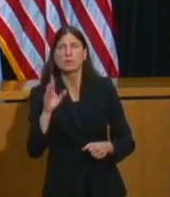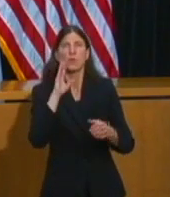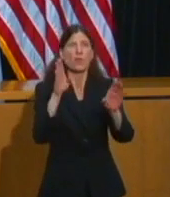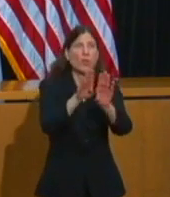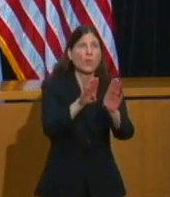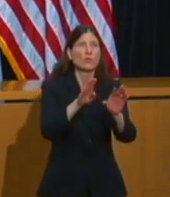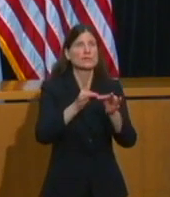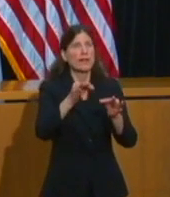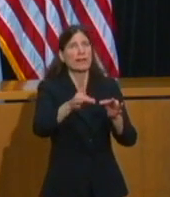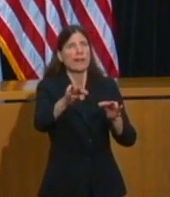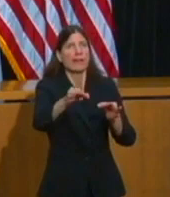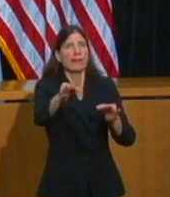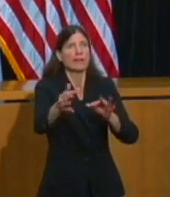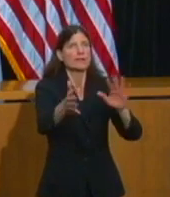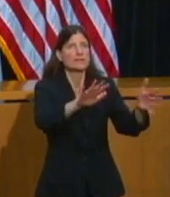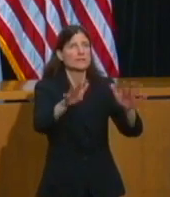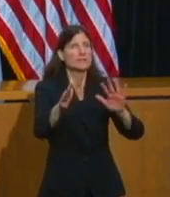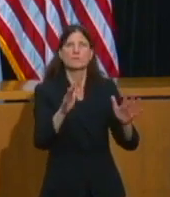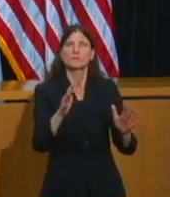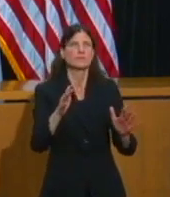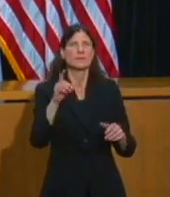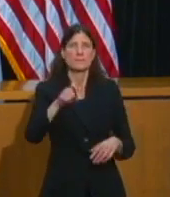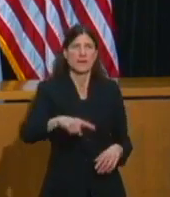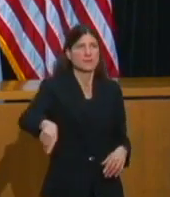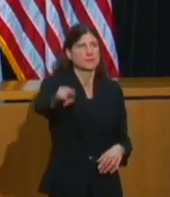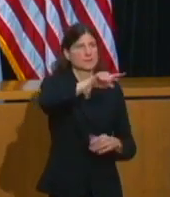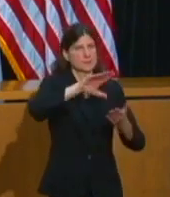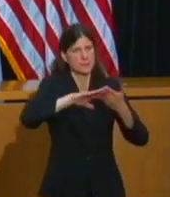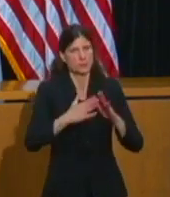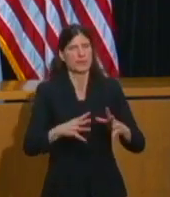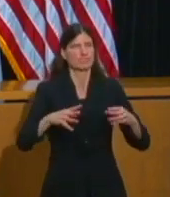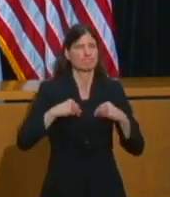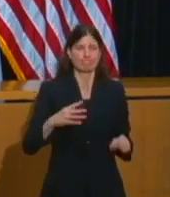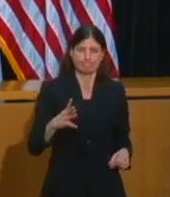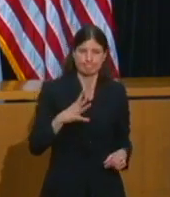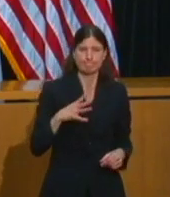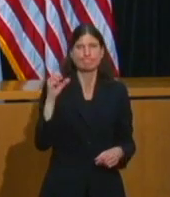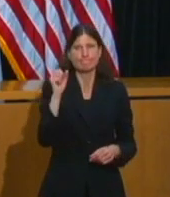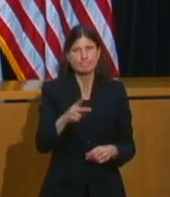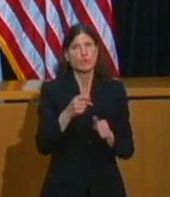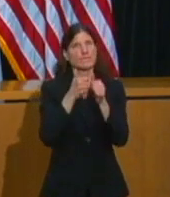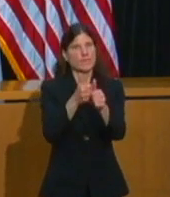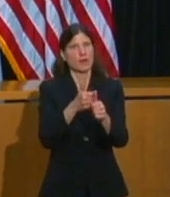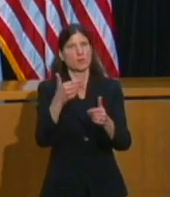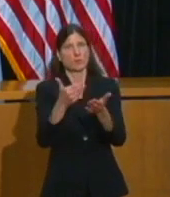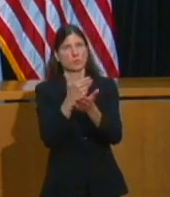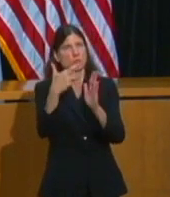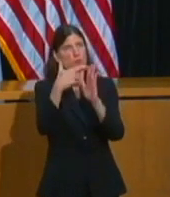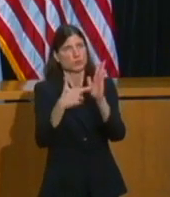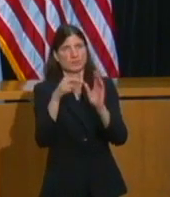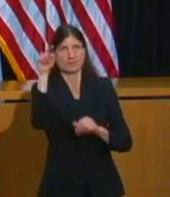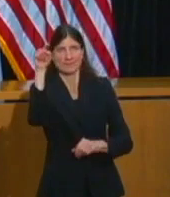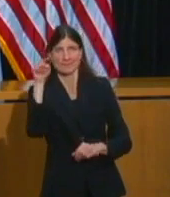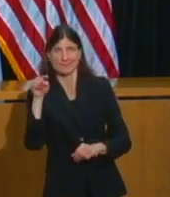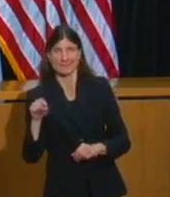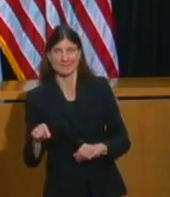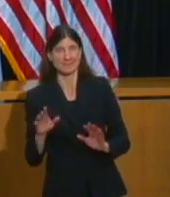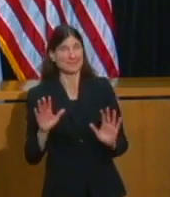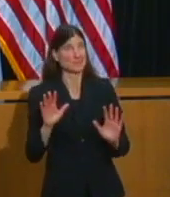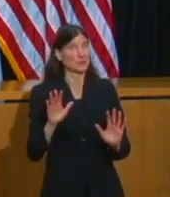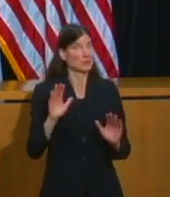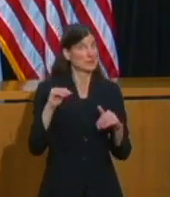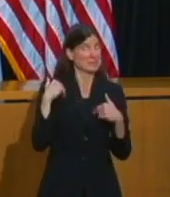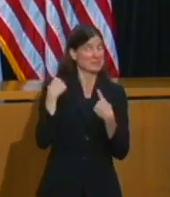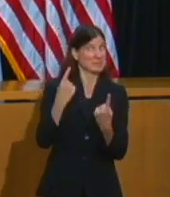guidance, and because businesses open now have done a great job implementing new workplace safety standards. Our retailers have been